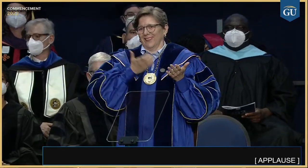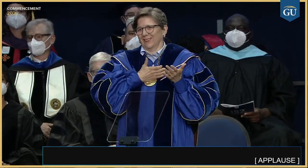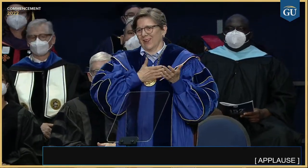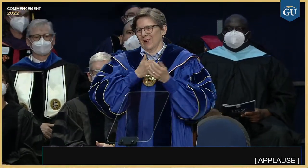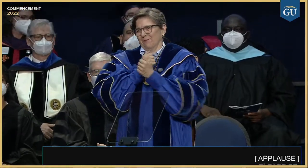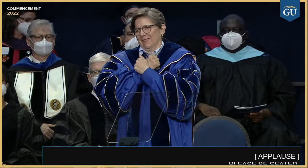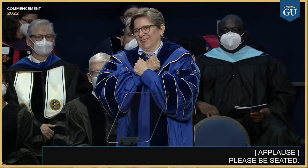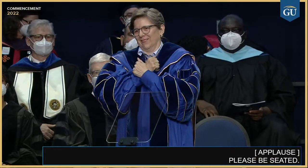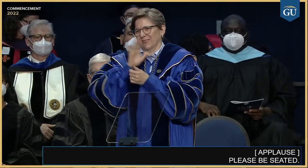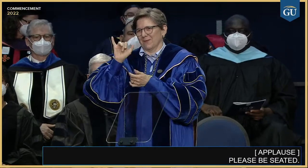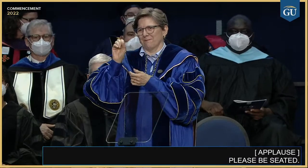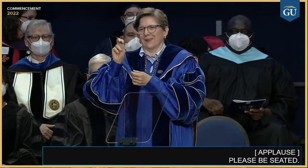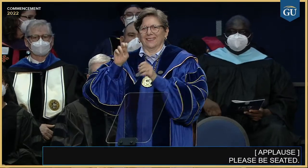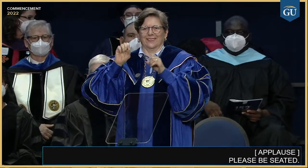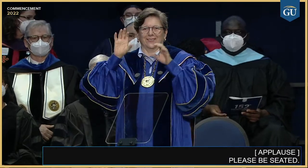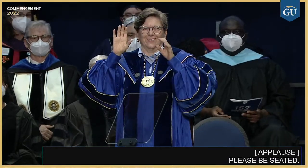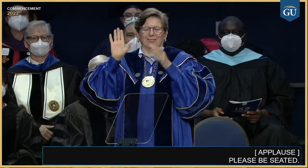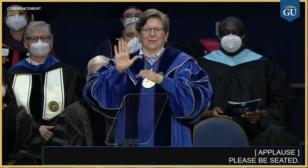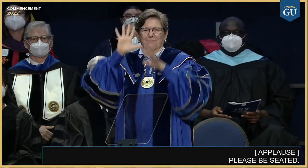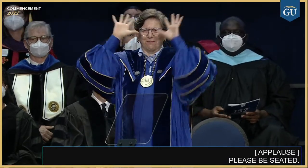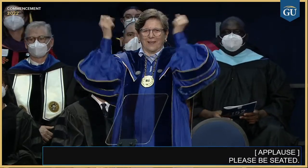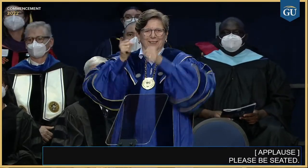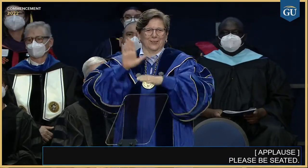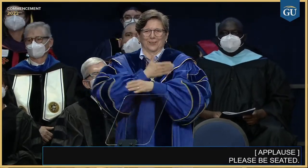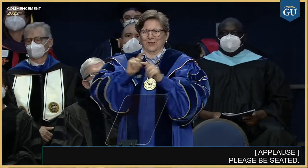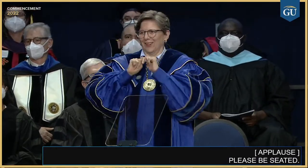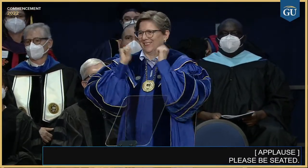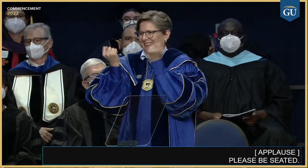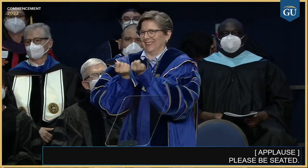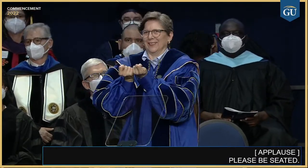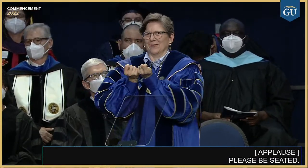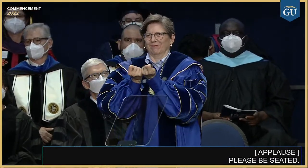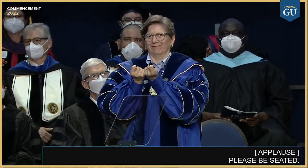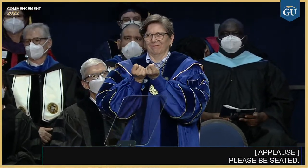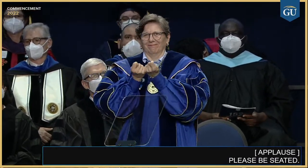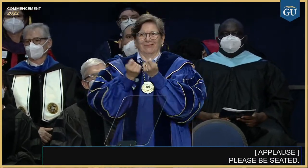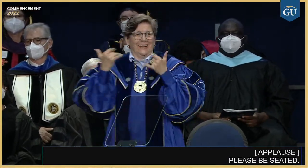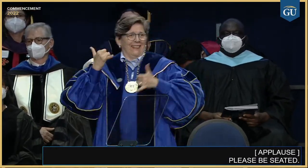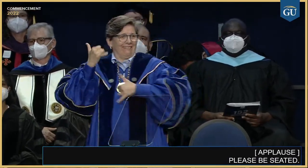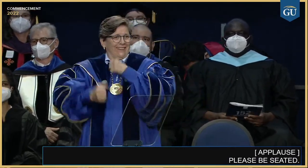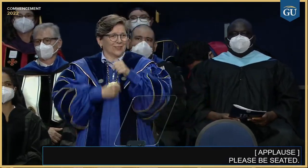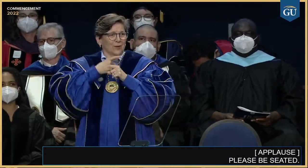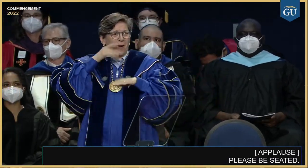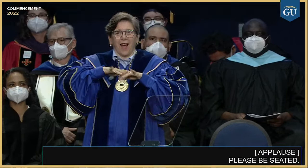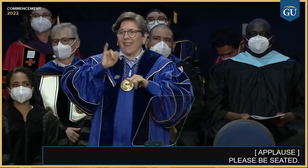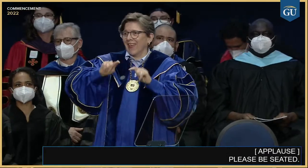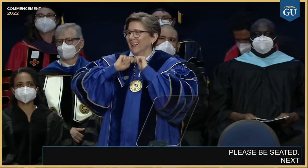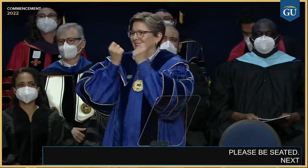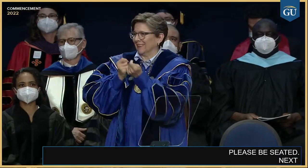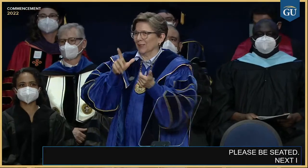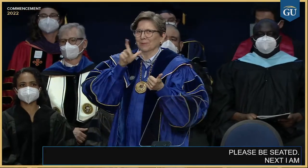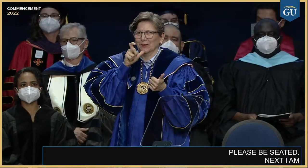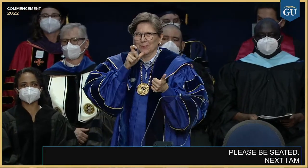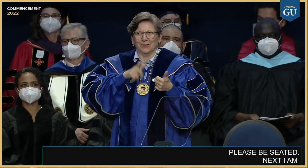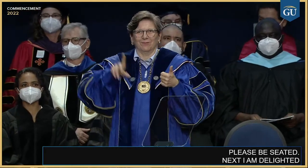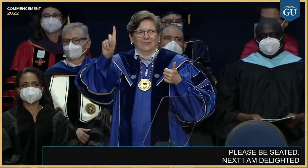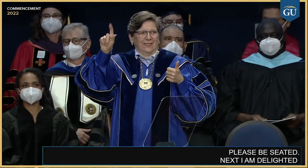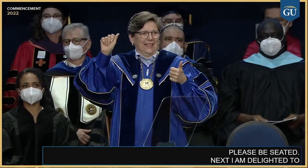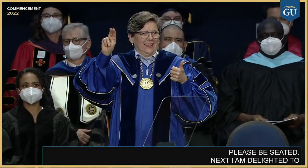Next, I am delighted to welcome up our beloved Bison Song team. This year, the team members